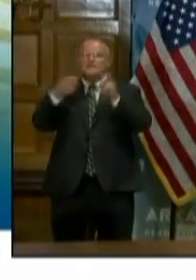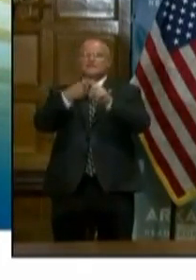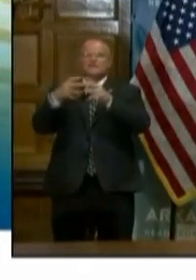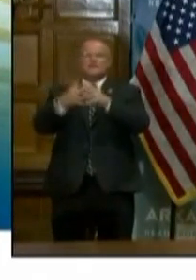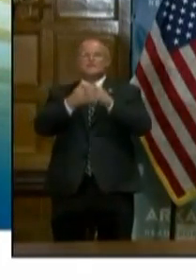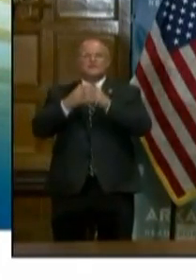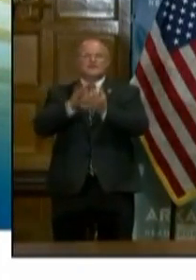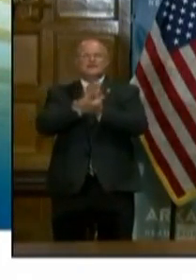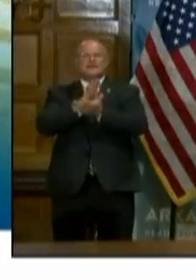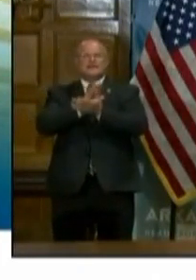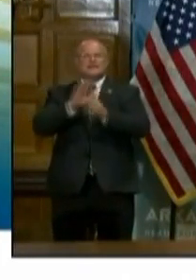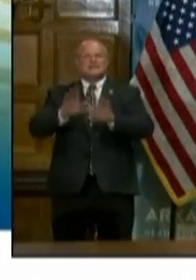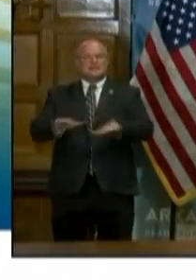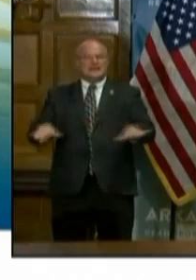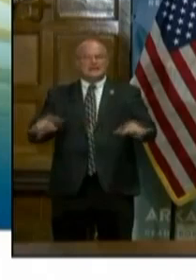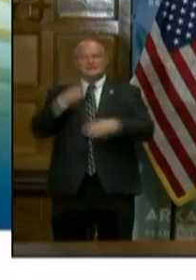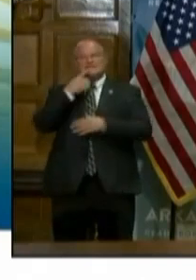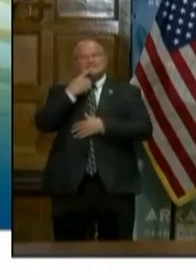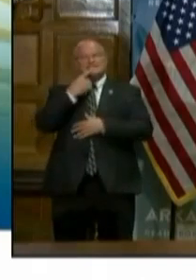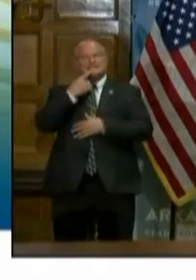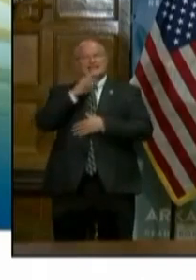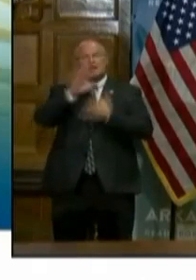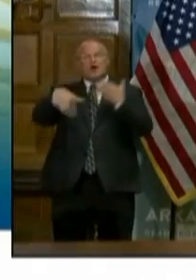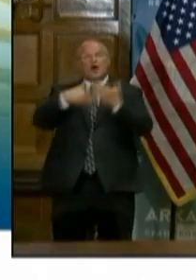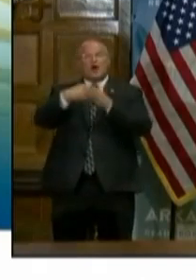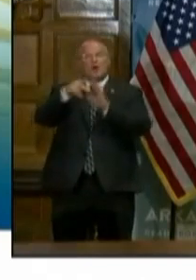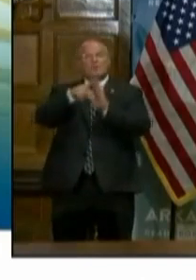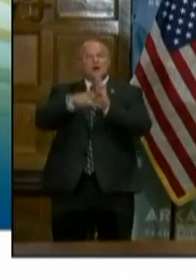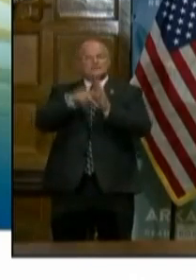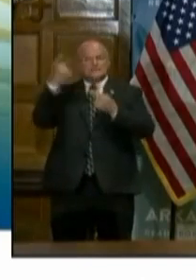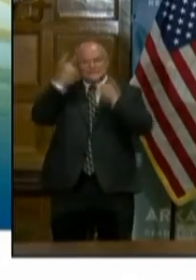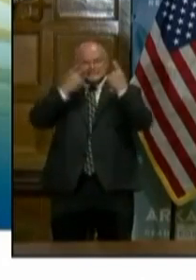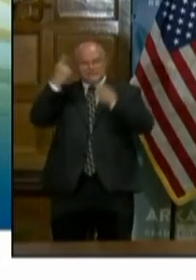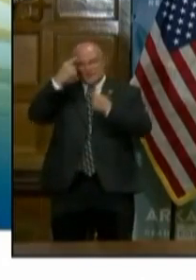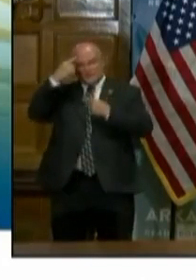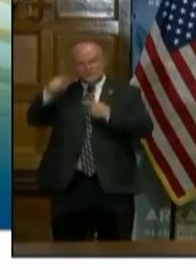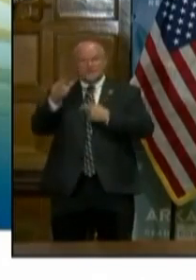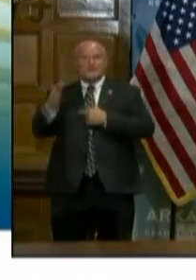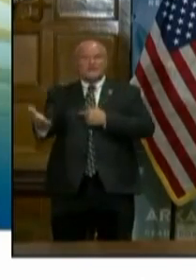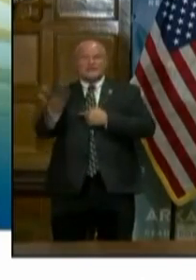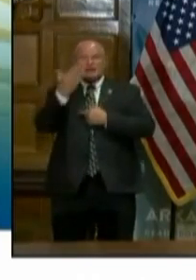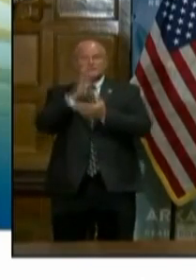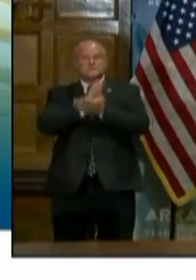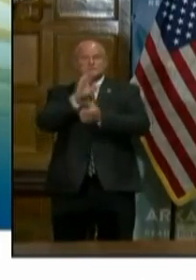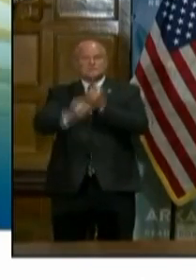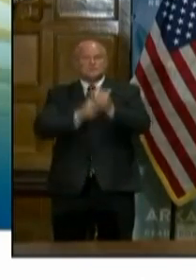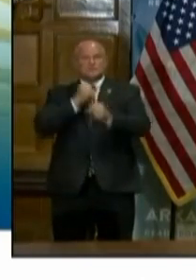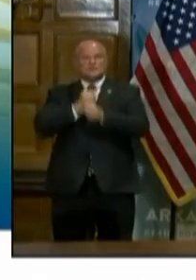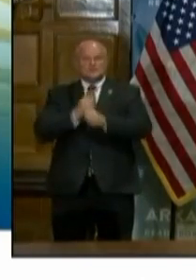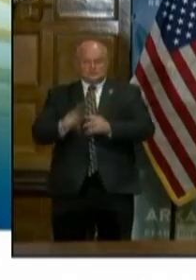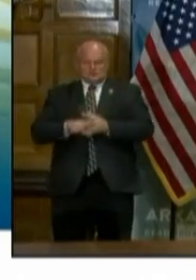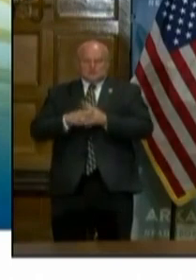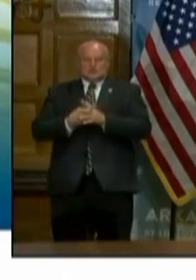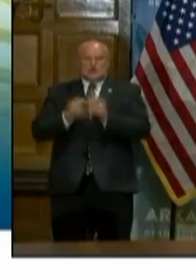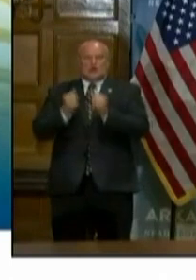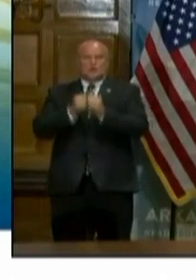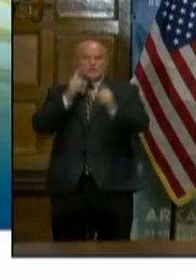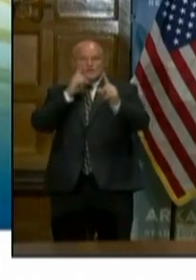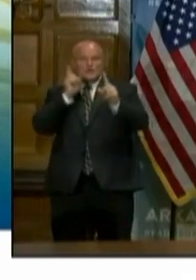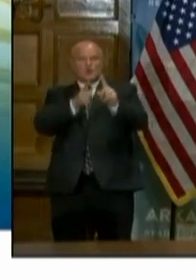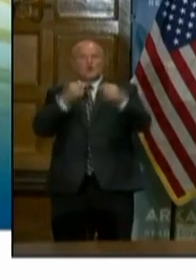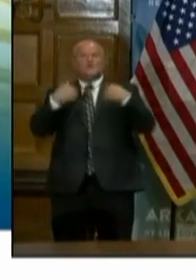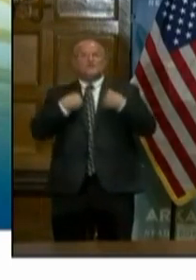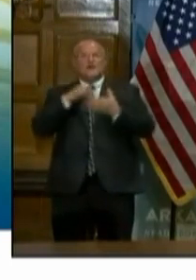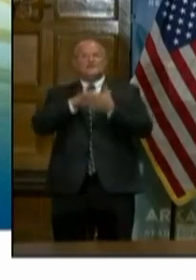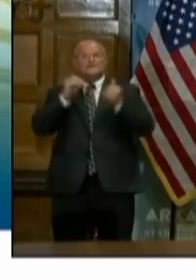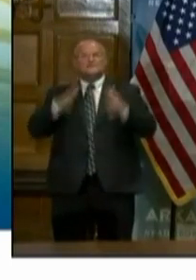the American Academy of Pediatrics that says, all policy considerations for the coming school year should start with a goal of